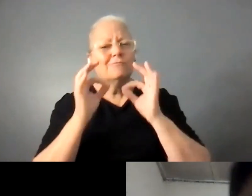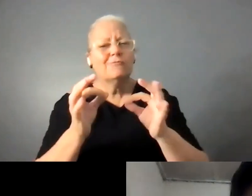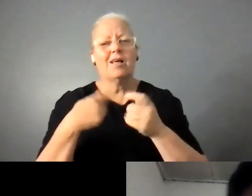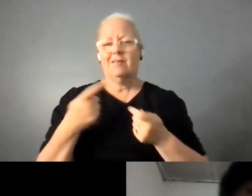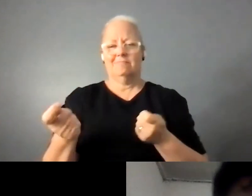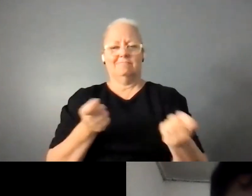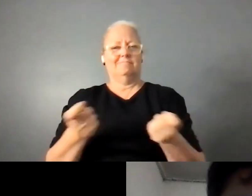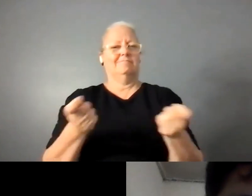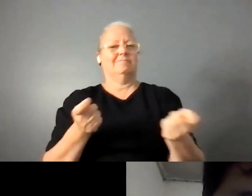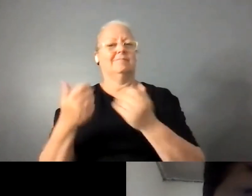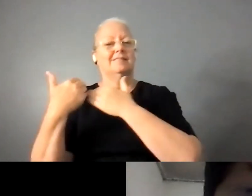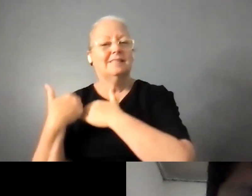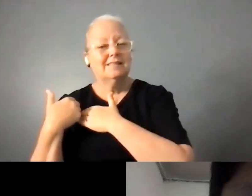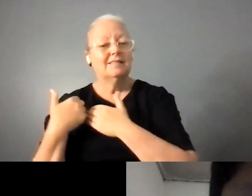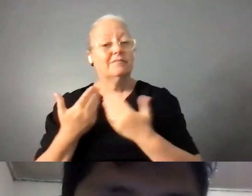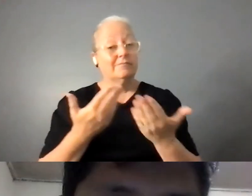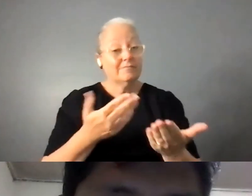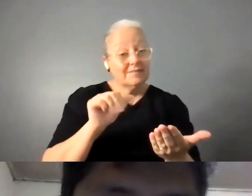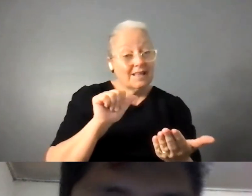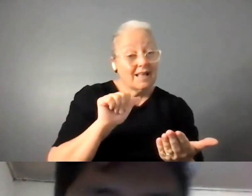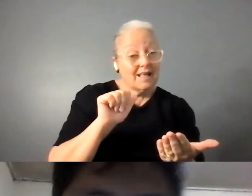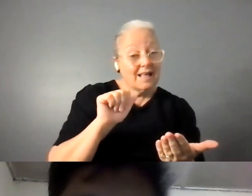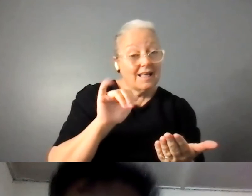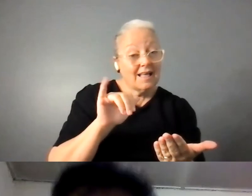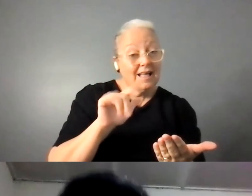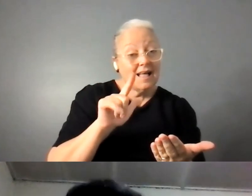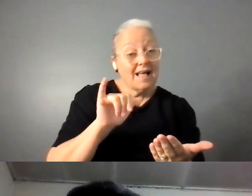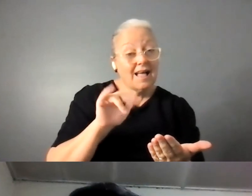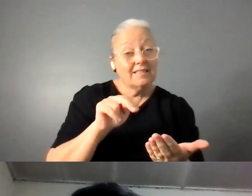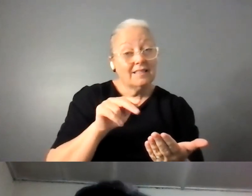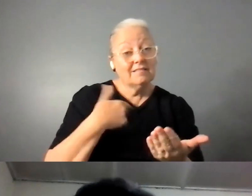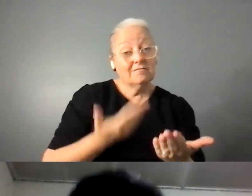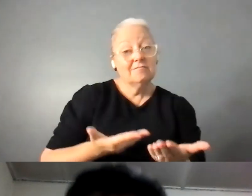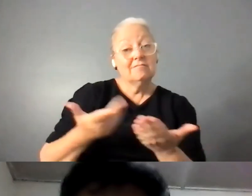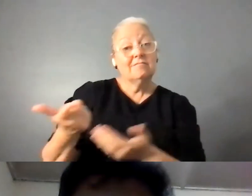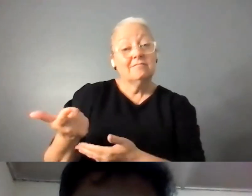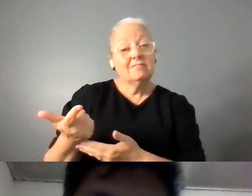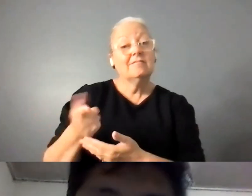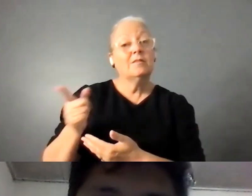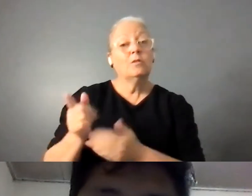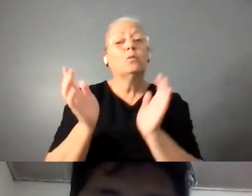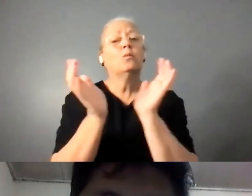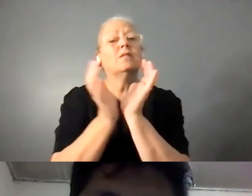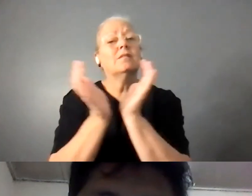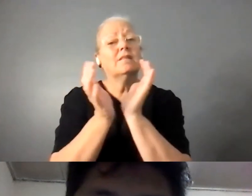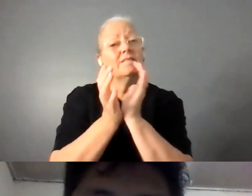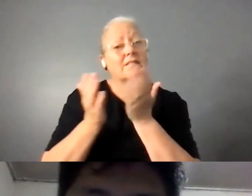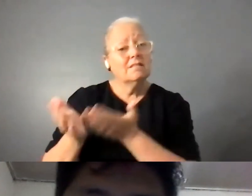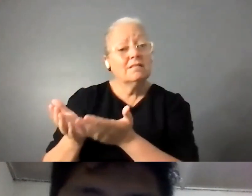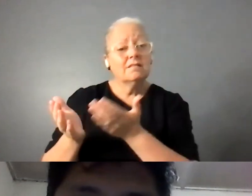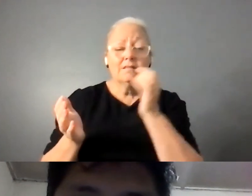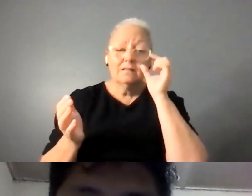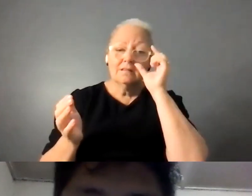think, Eileen? Shall we give the floor to our colleague from UNICEF? She